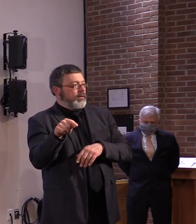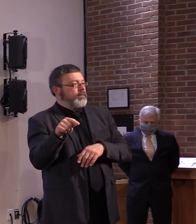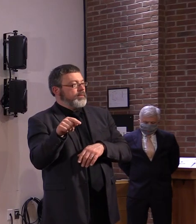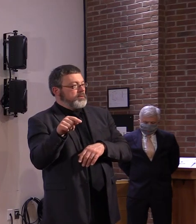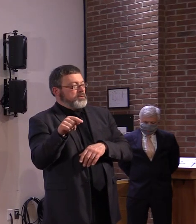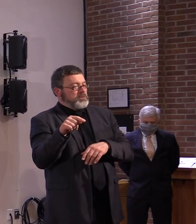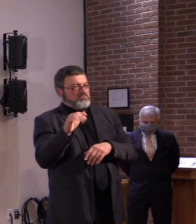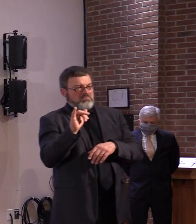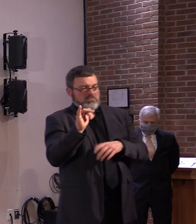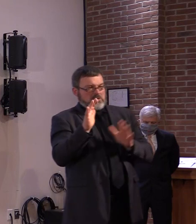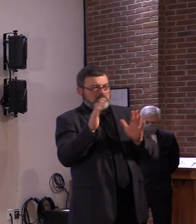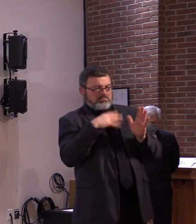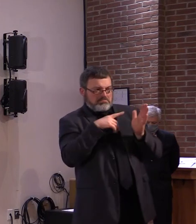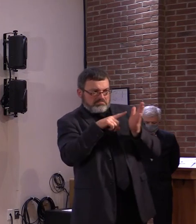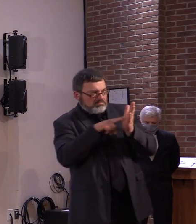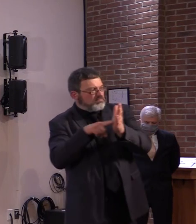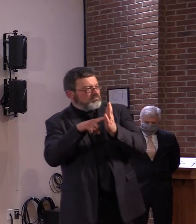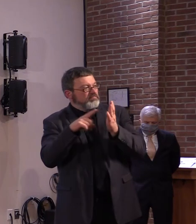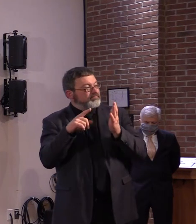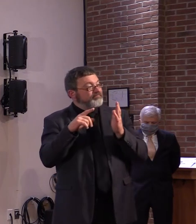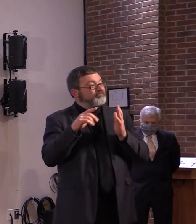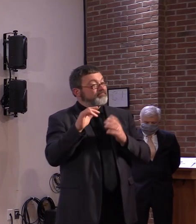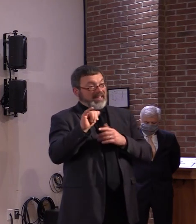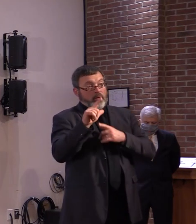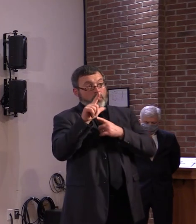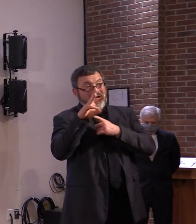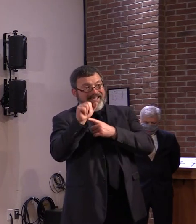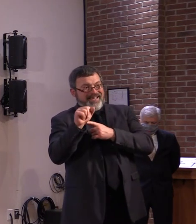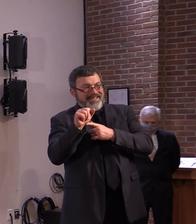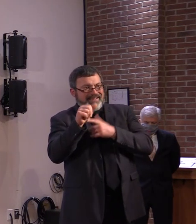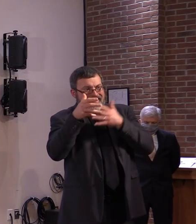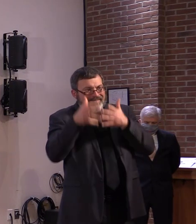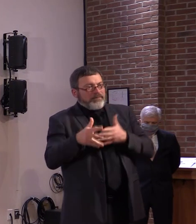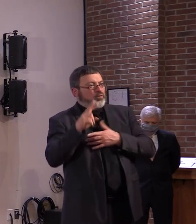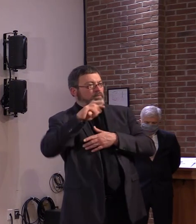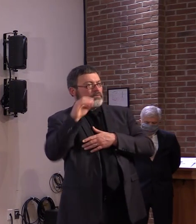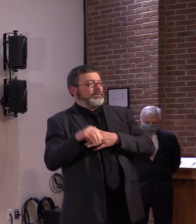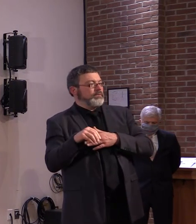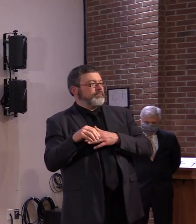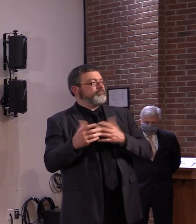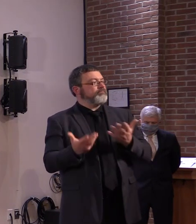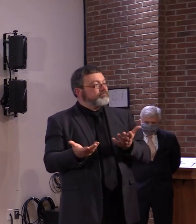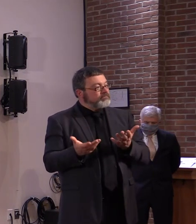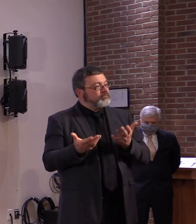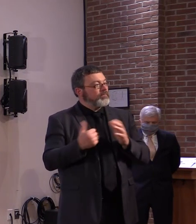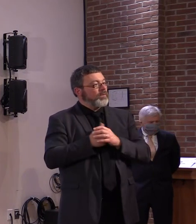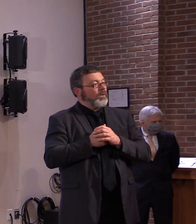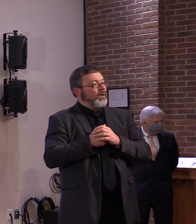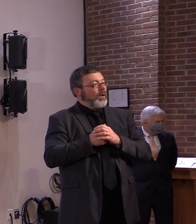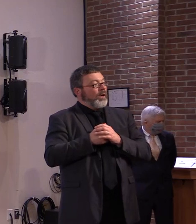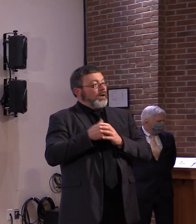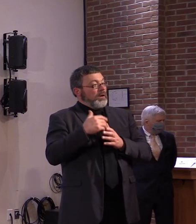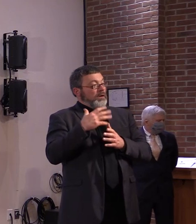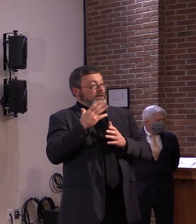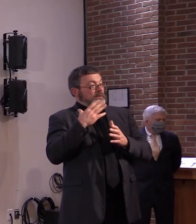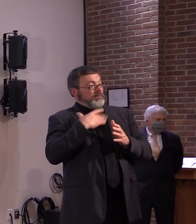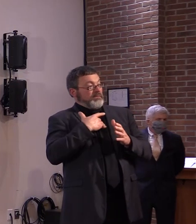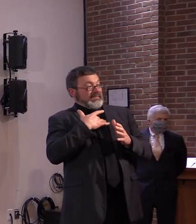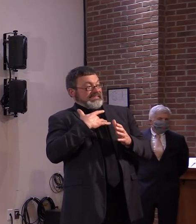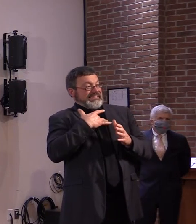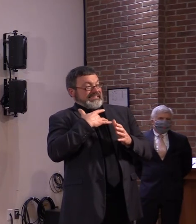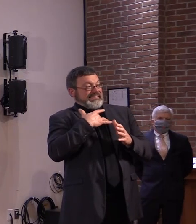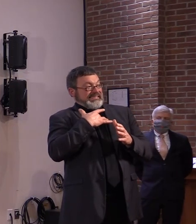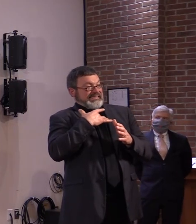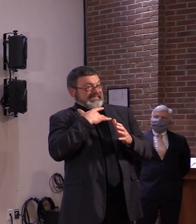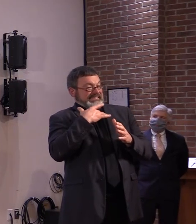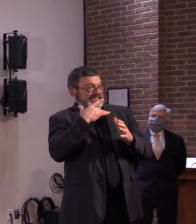The program has a future close date that FEMA will articulate to us, and at that